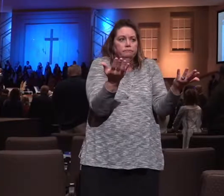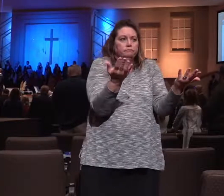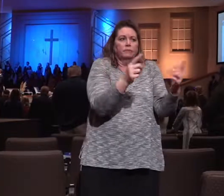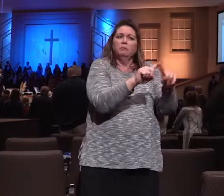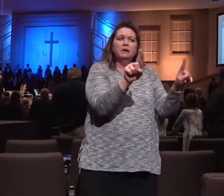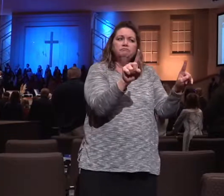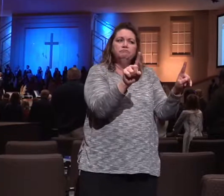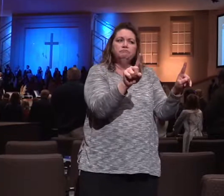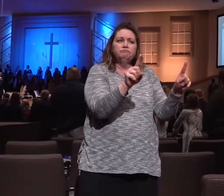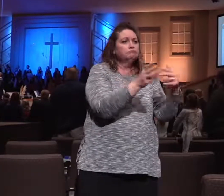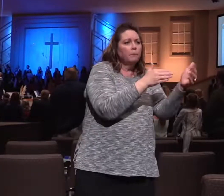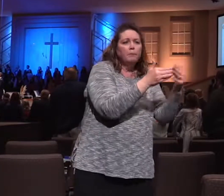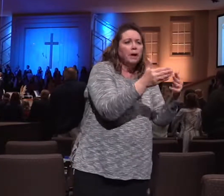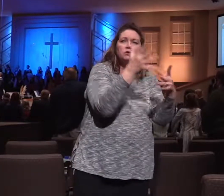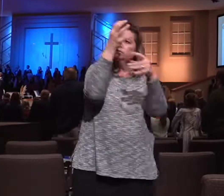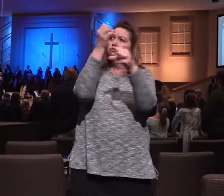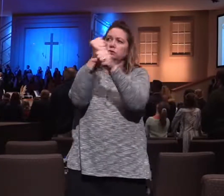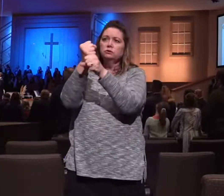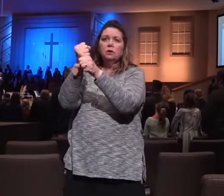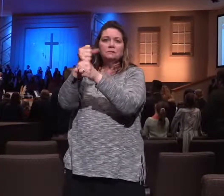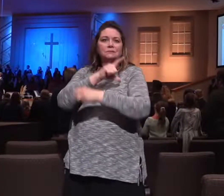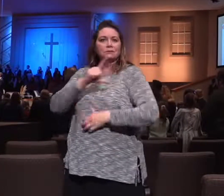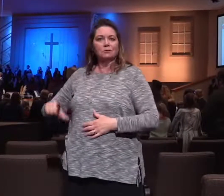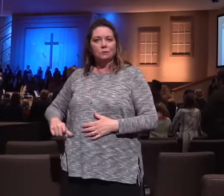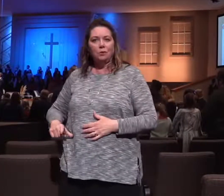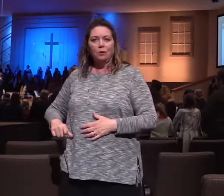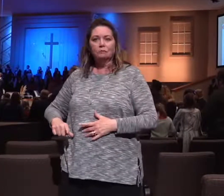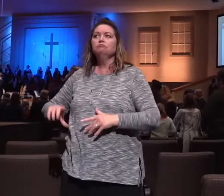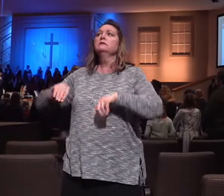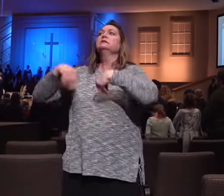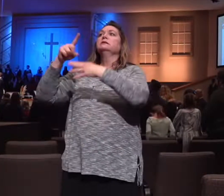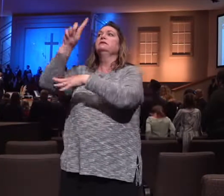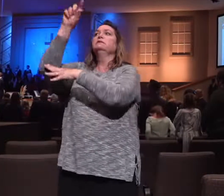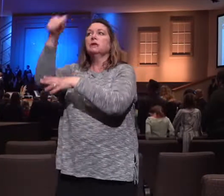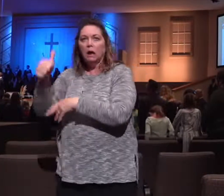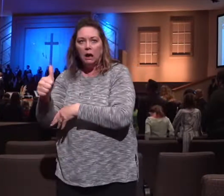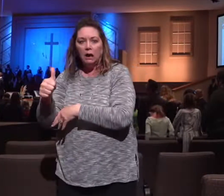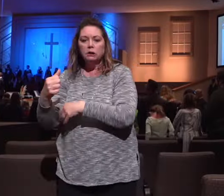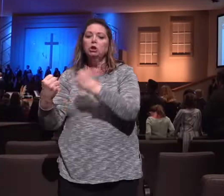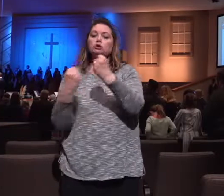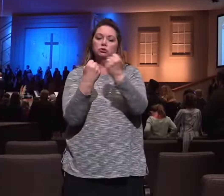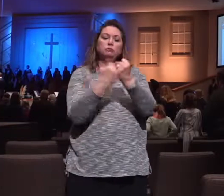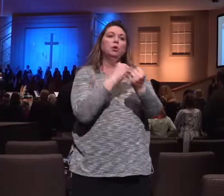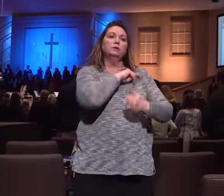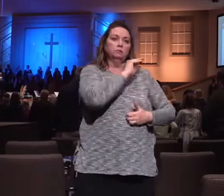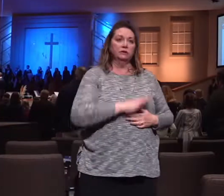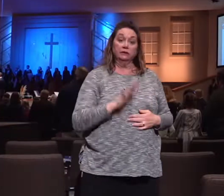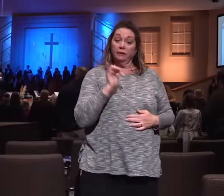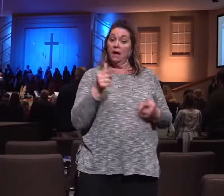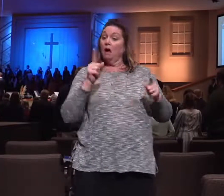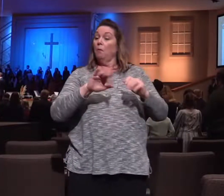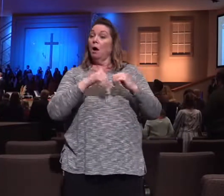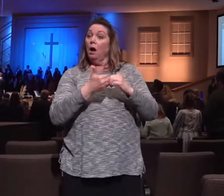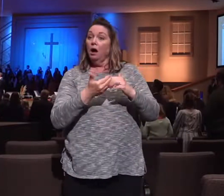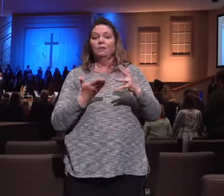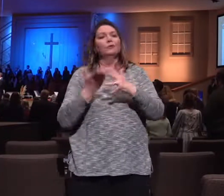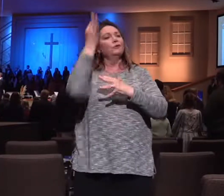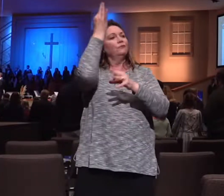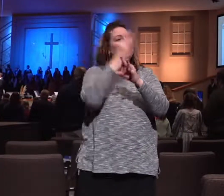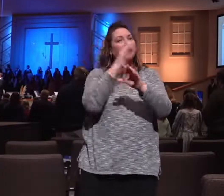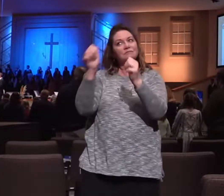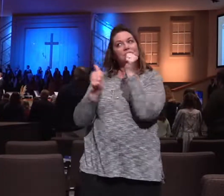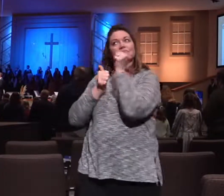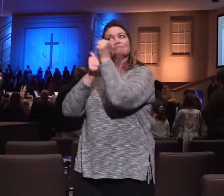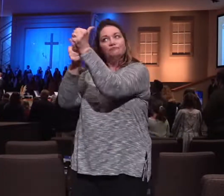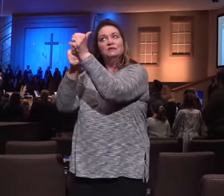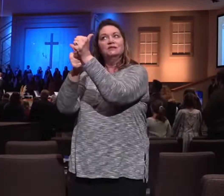tithe. I'm going to support the missionaries. I'm going to be a part of the work. And by faith, we follow God.